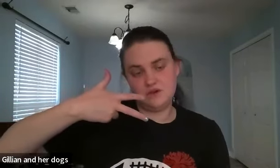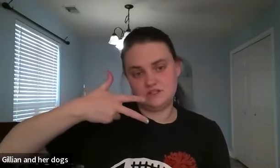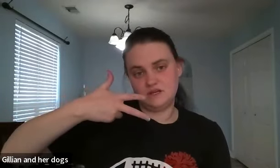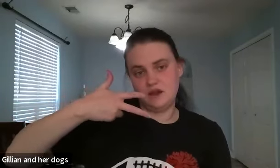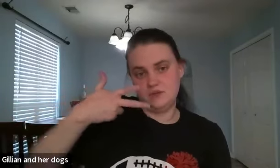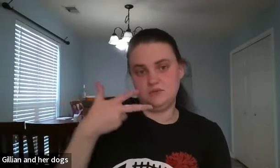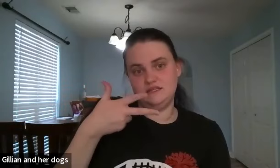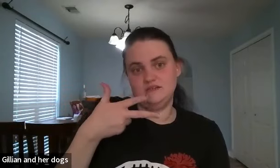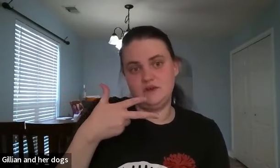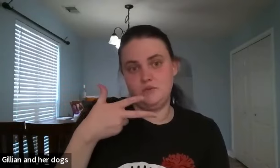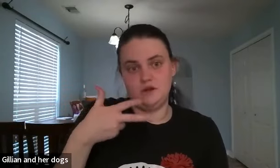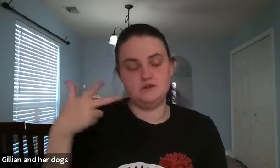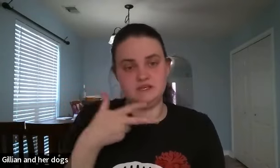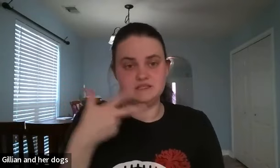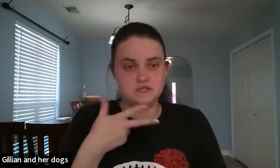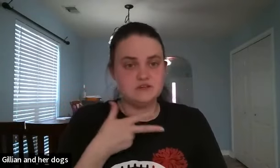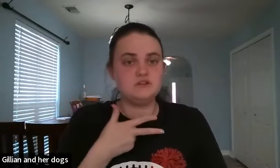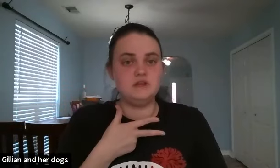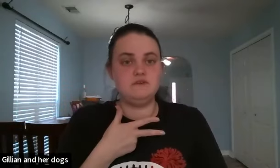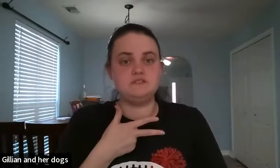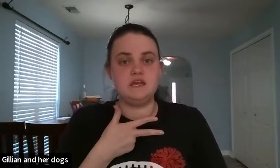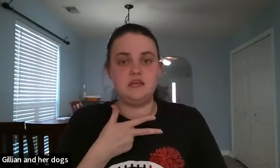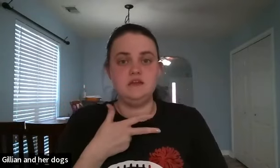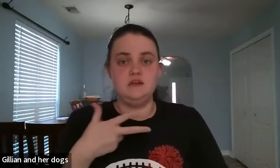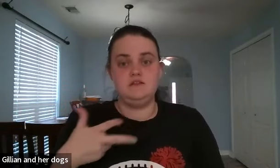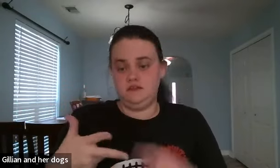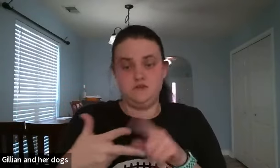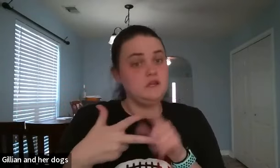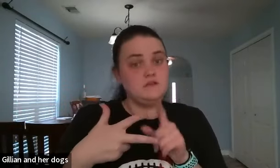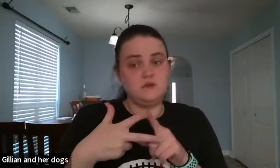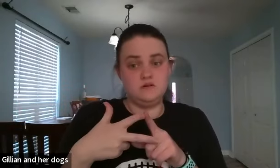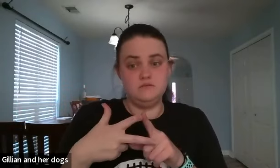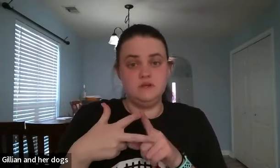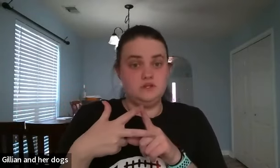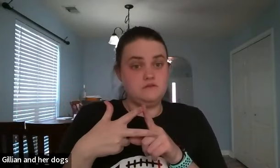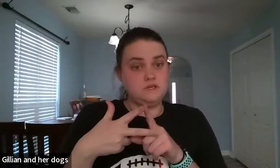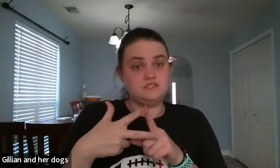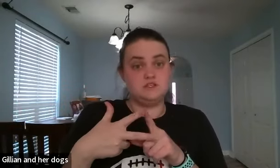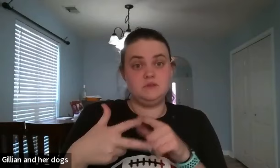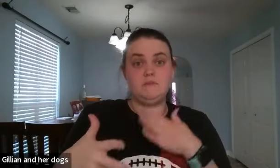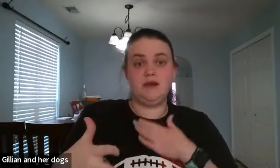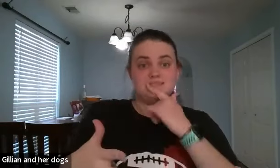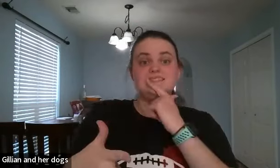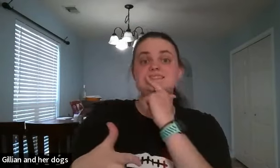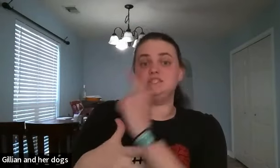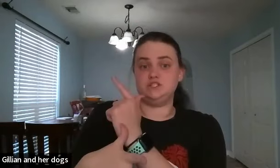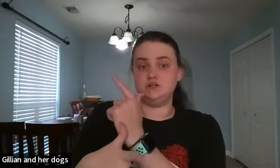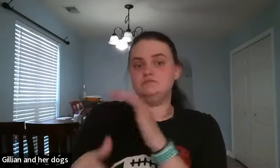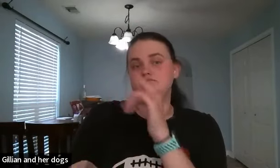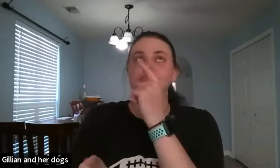also can help people identify where your like siblings are. So like if you're saying, like if you're here in the middle, you have the big sister, you'd be like